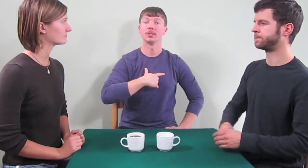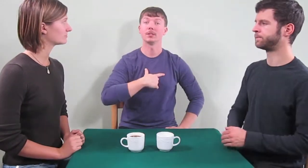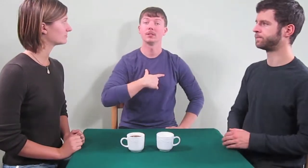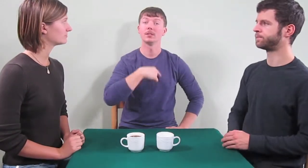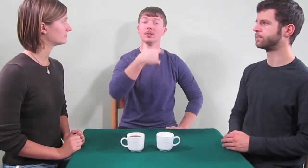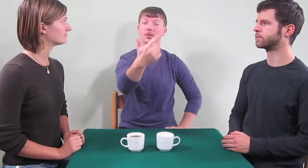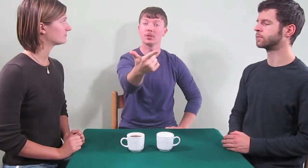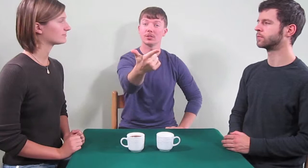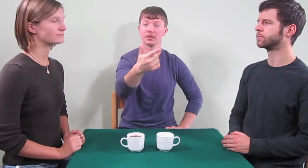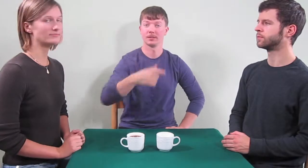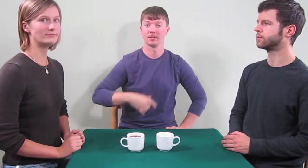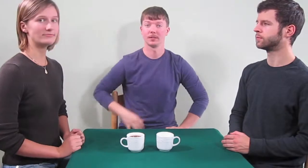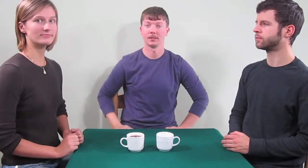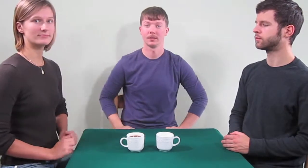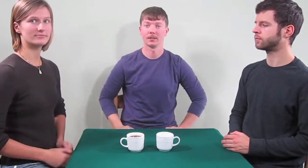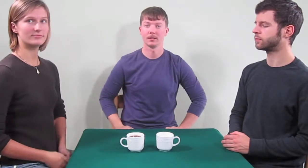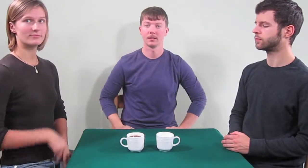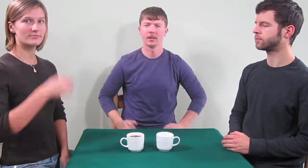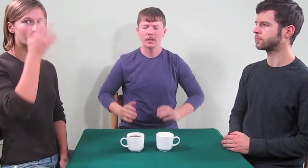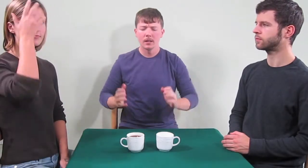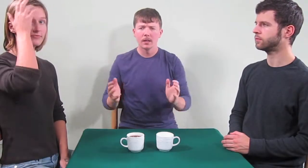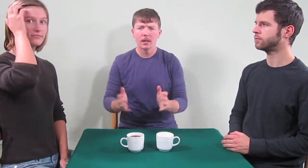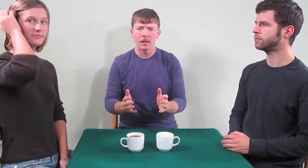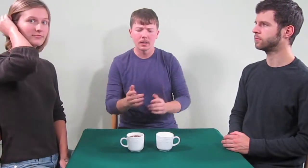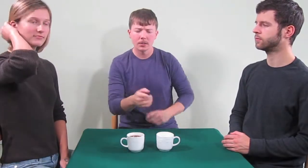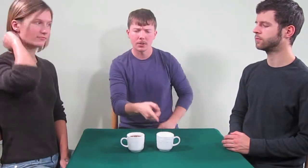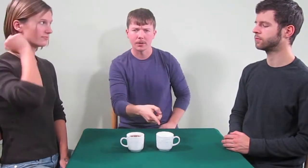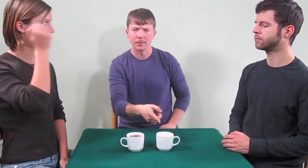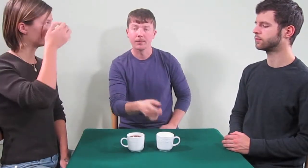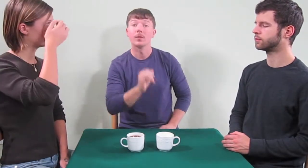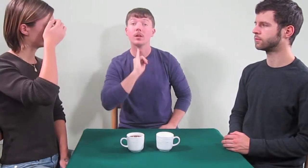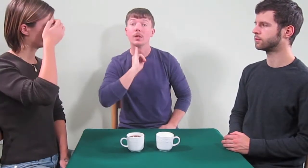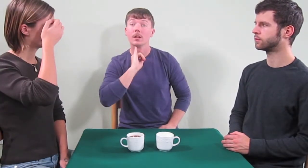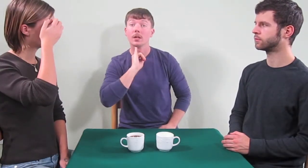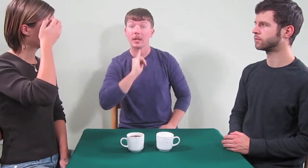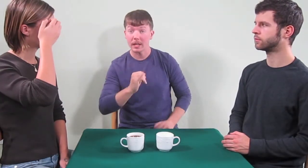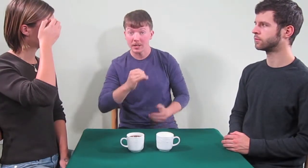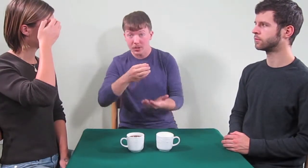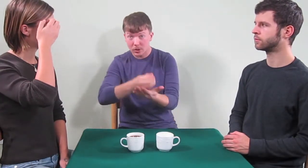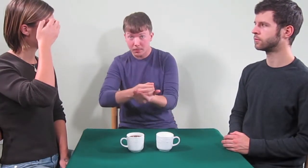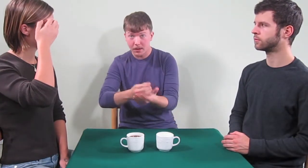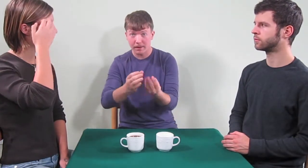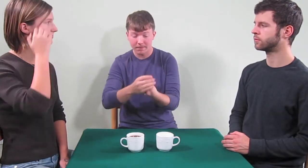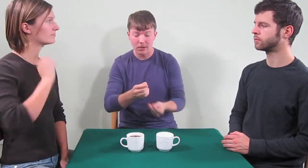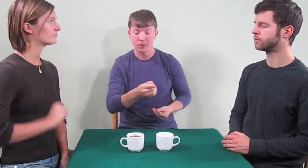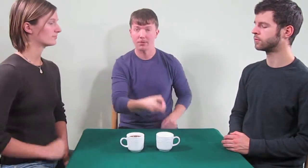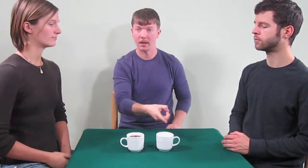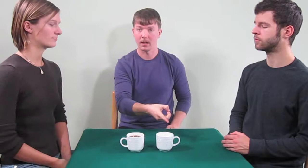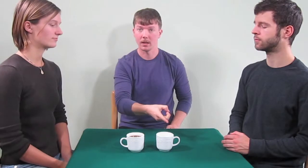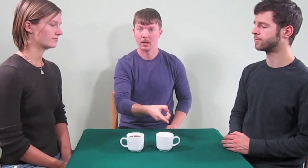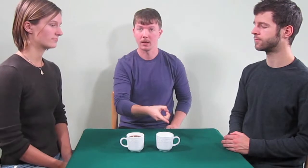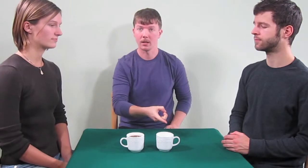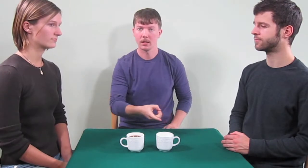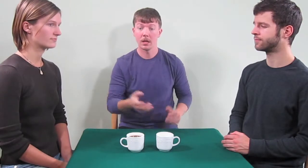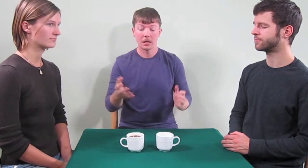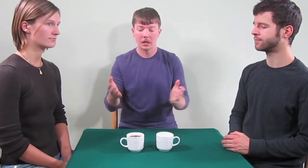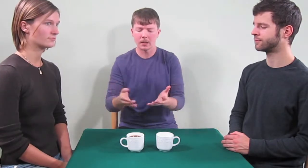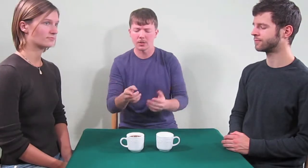Mise? Tusa. Cad é seo? Is cúpán fáilimh é. Cad é